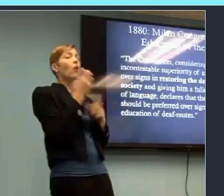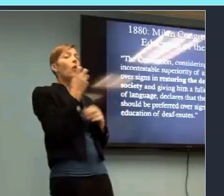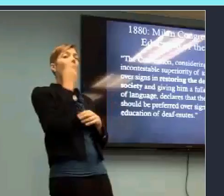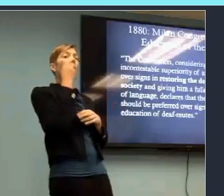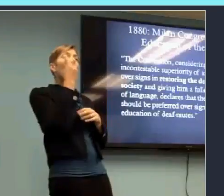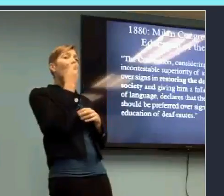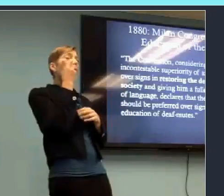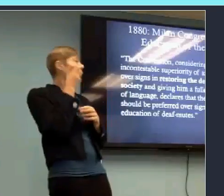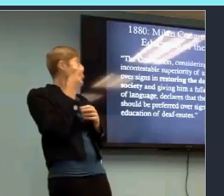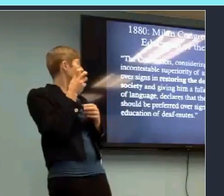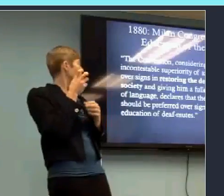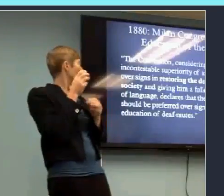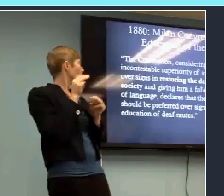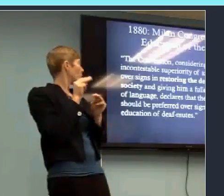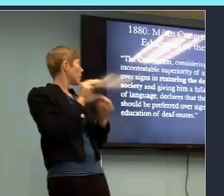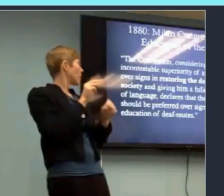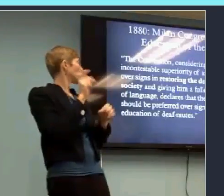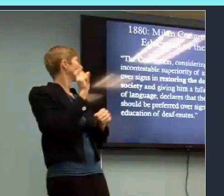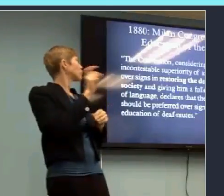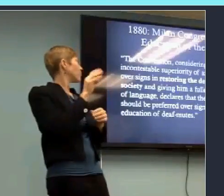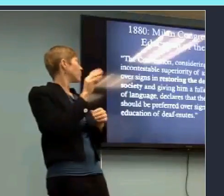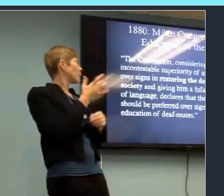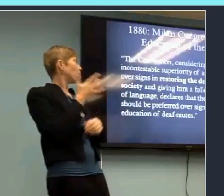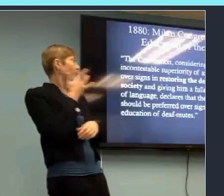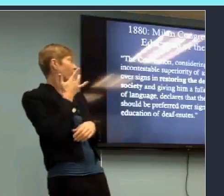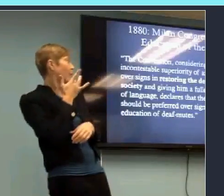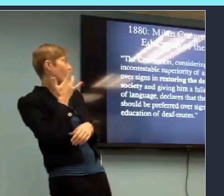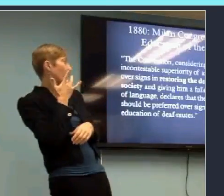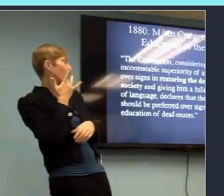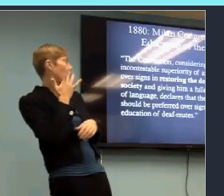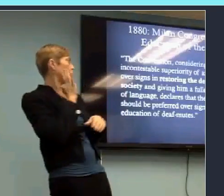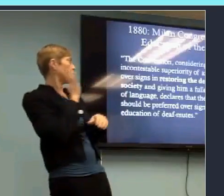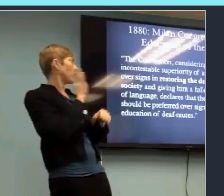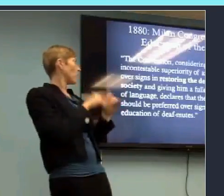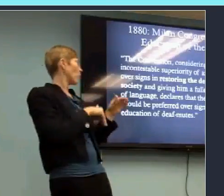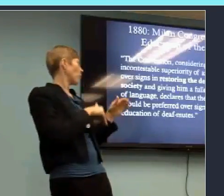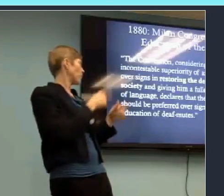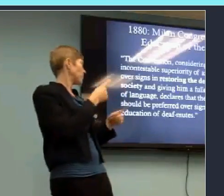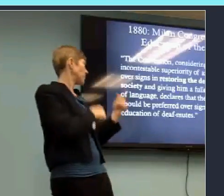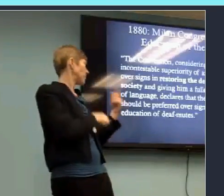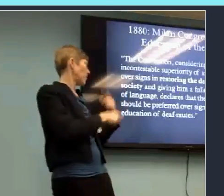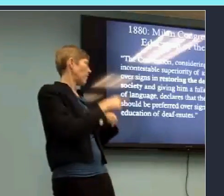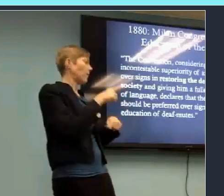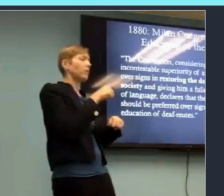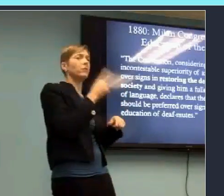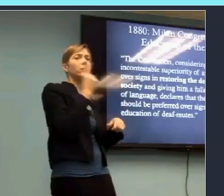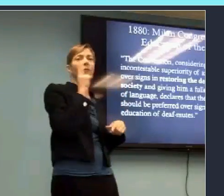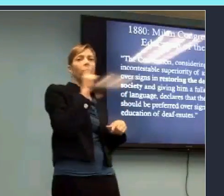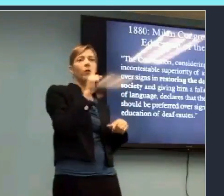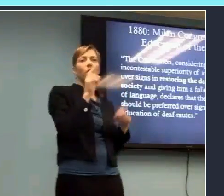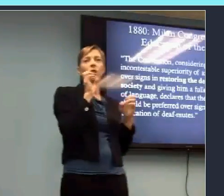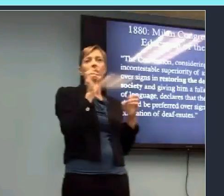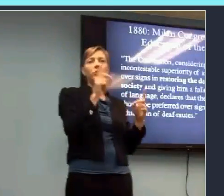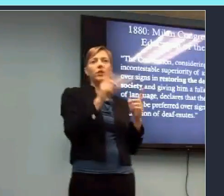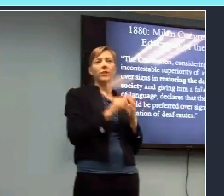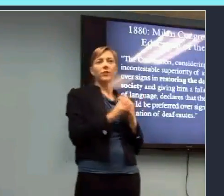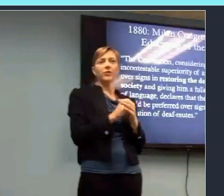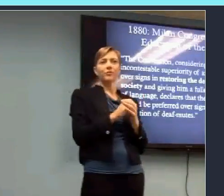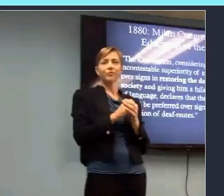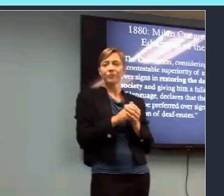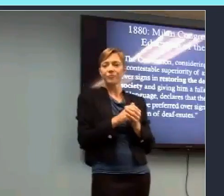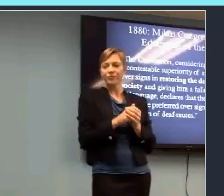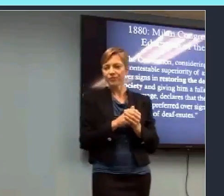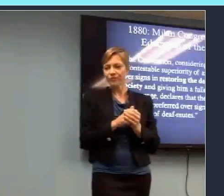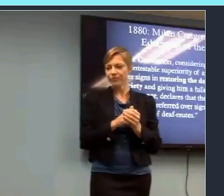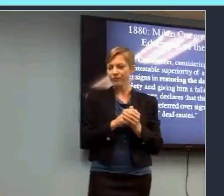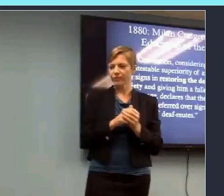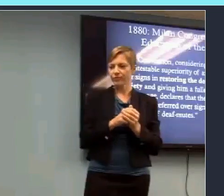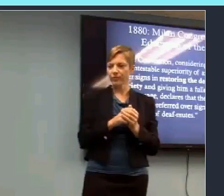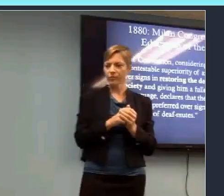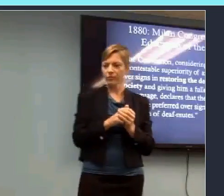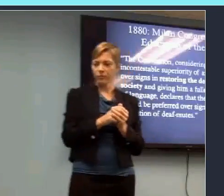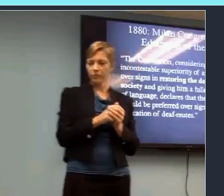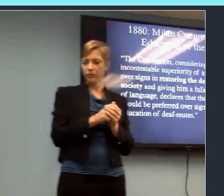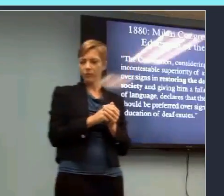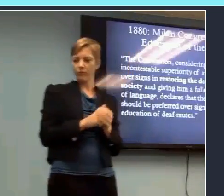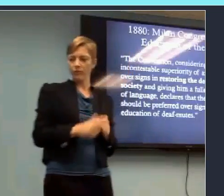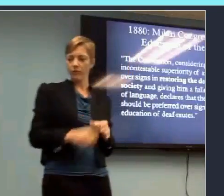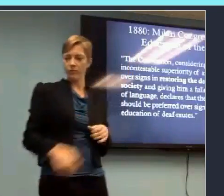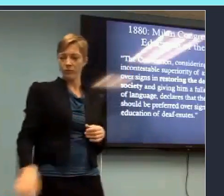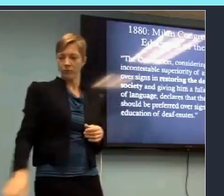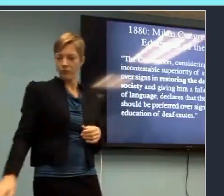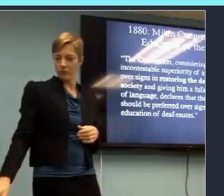of language, declares that the oral method should be preferred over signs in the education of deaf mute."